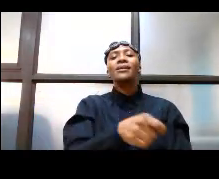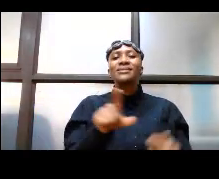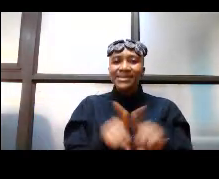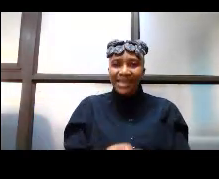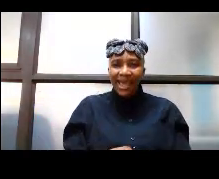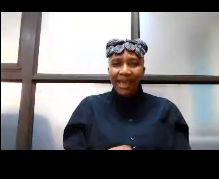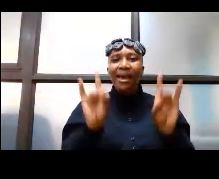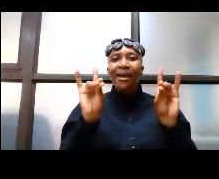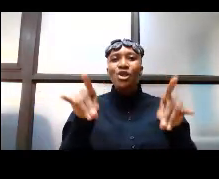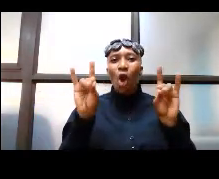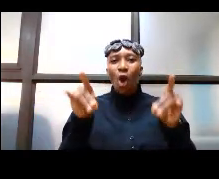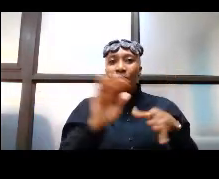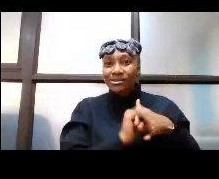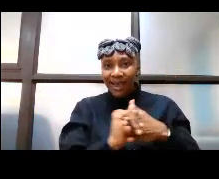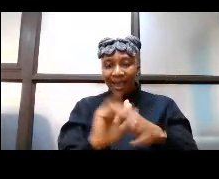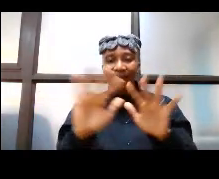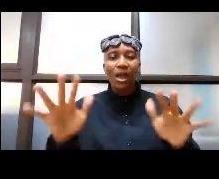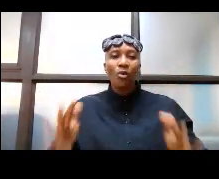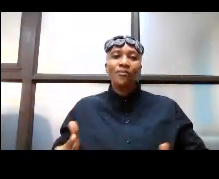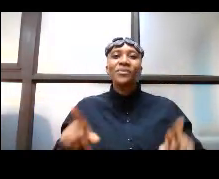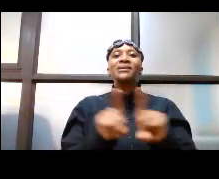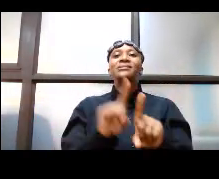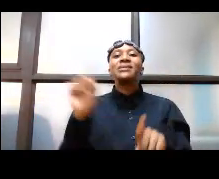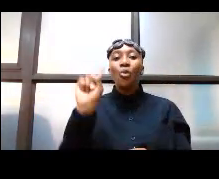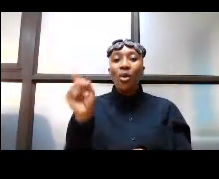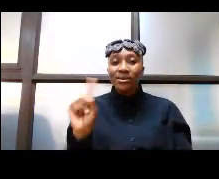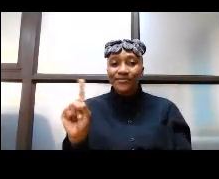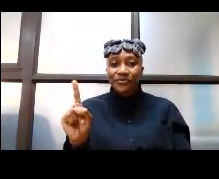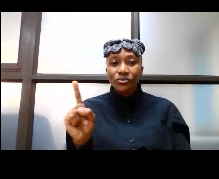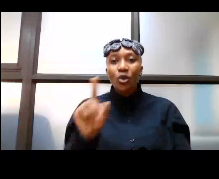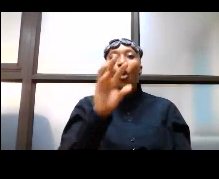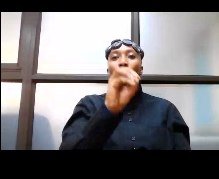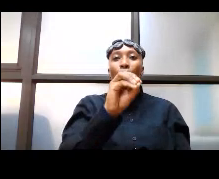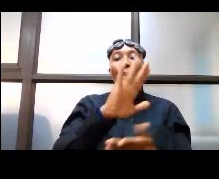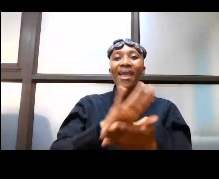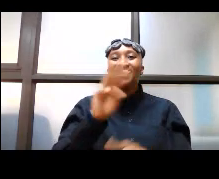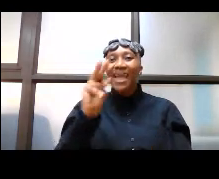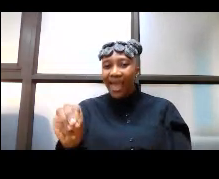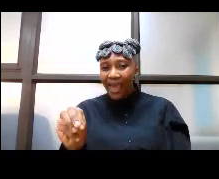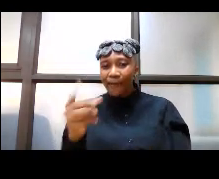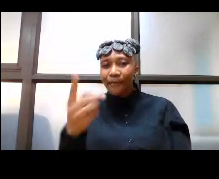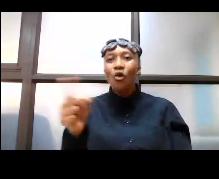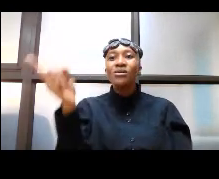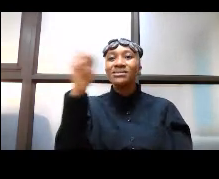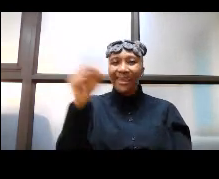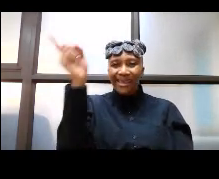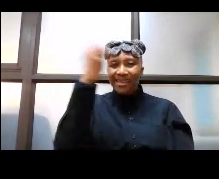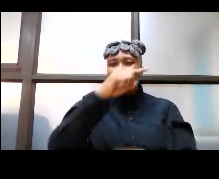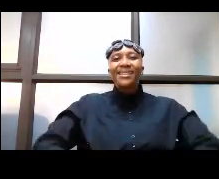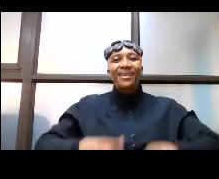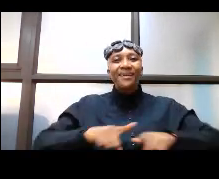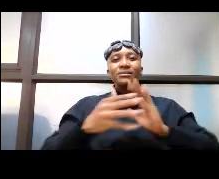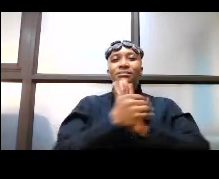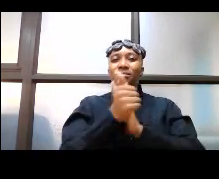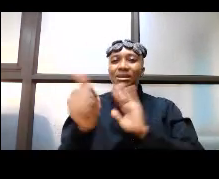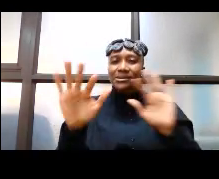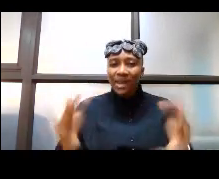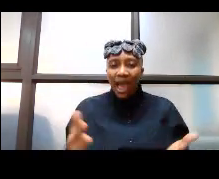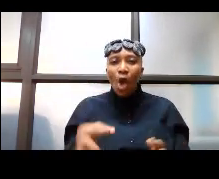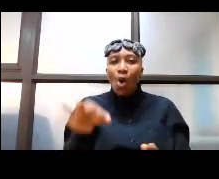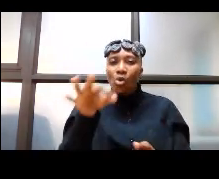find also people like the O&M for daily living skills. How do blind learners learn how to make a cup of tea,